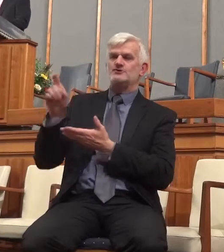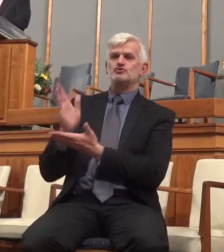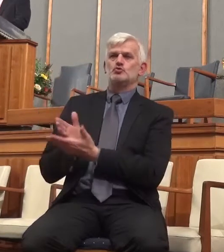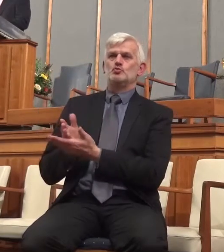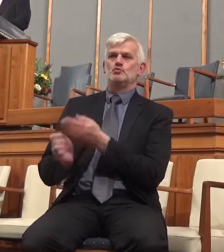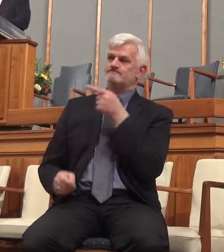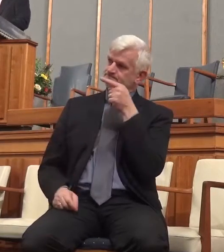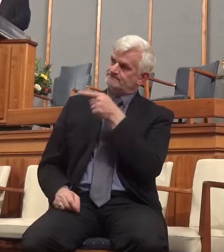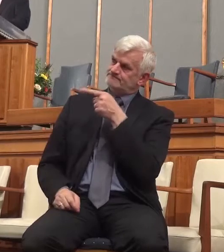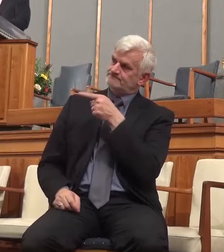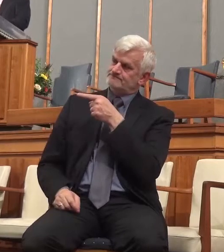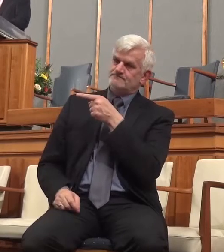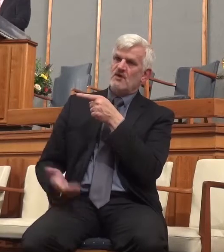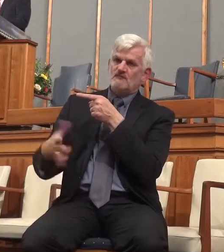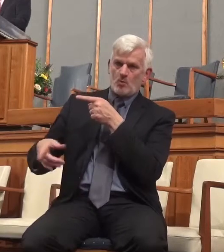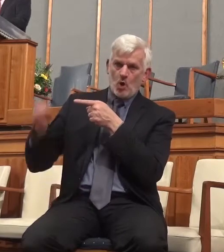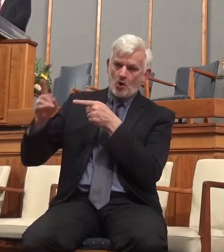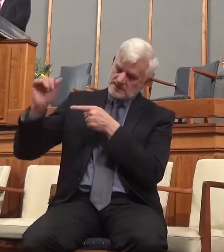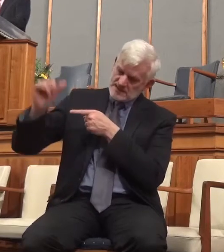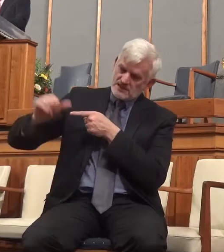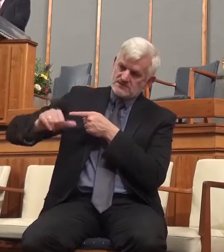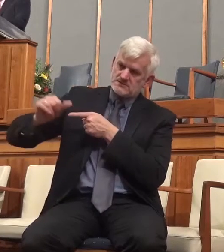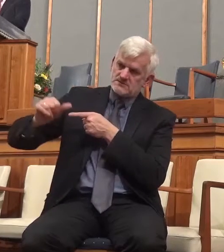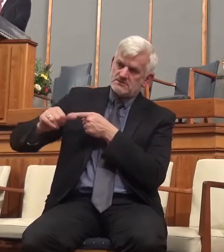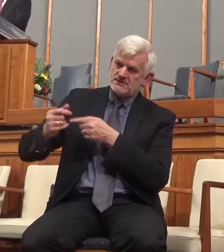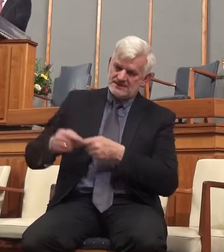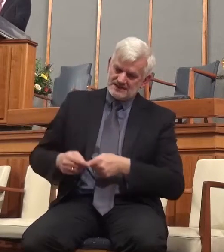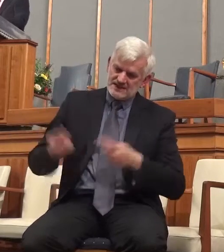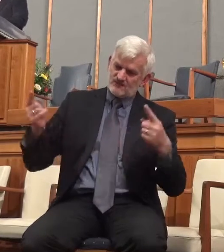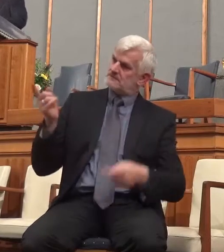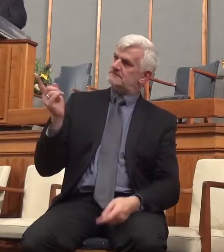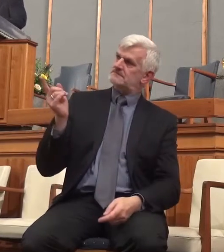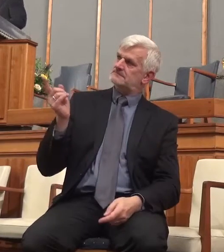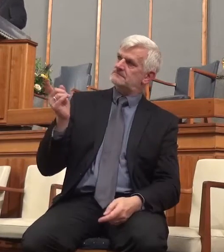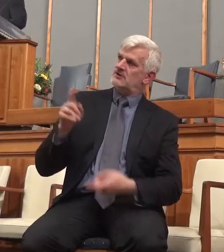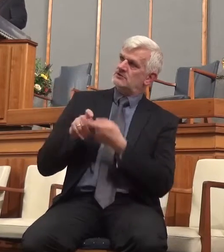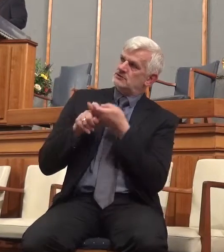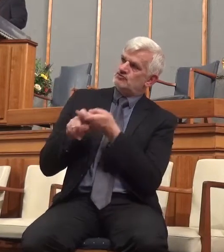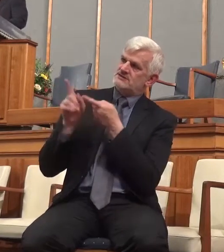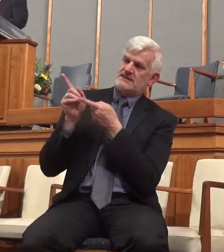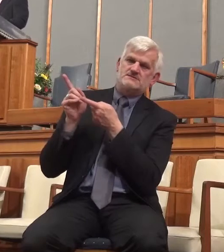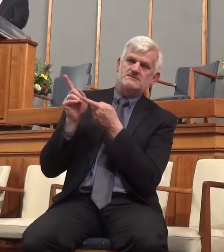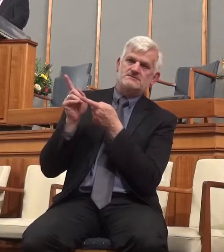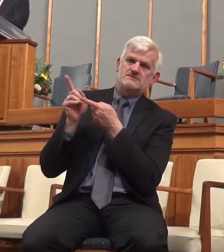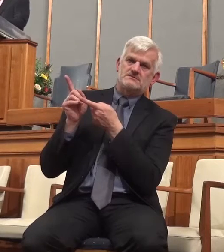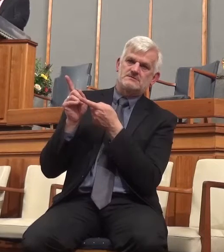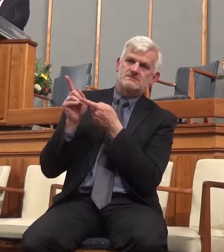profound, that it really is divine and unique, putting your trust in it, and